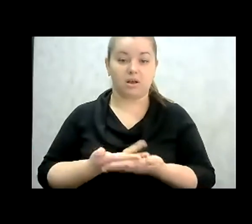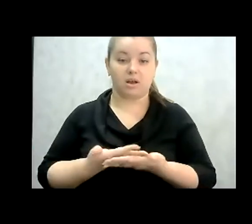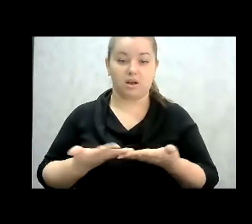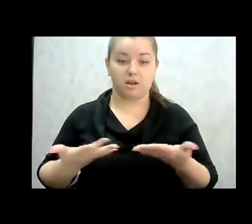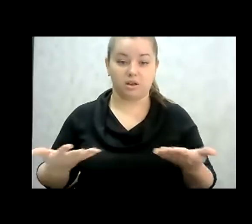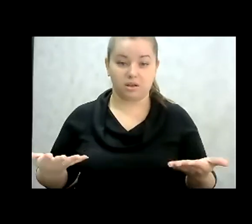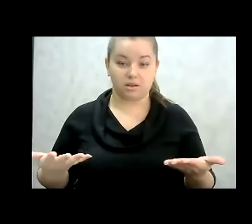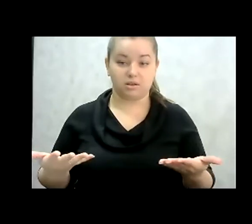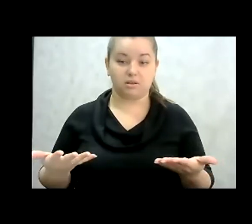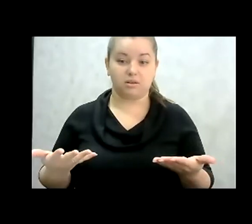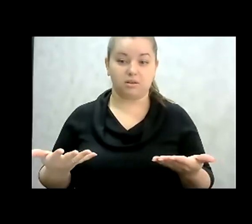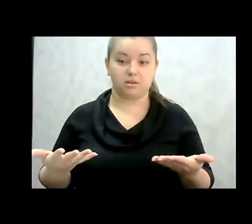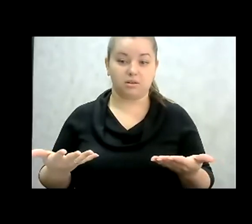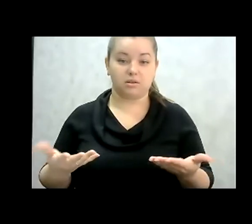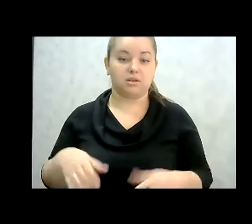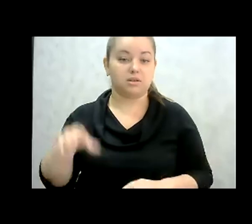commissions.